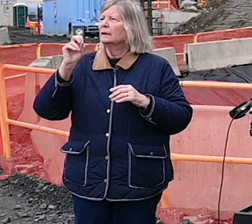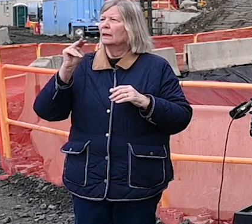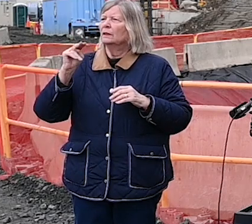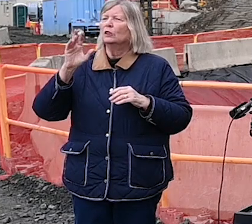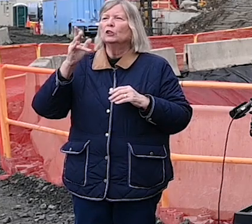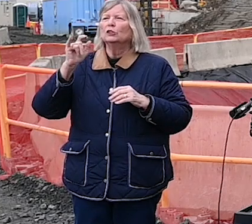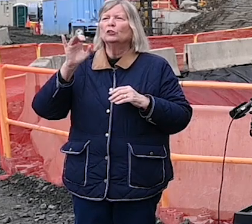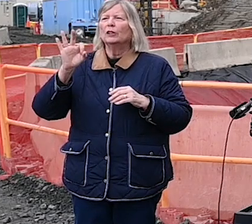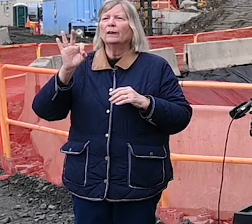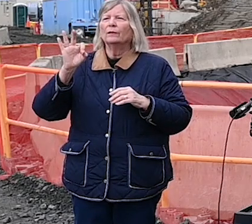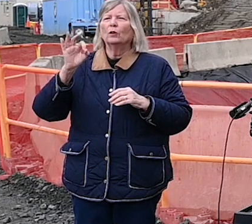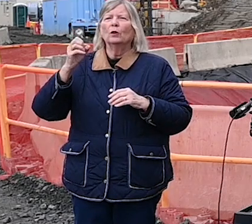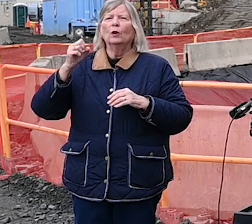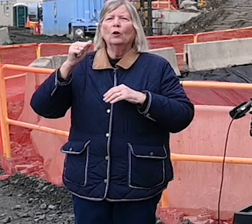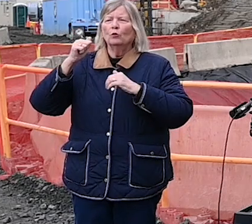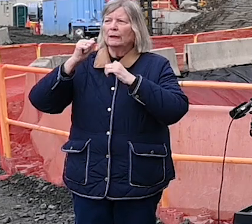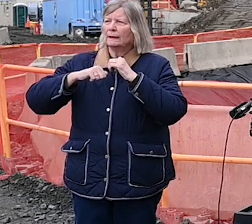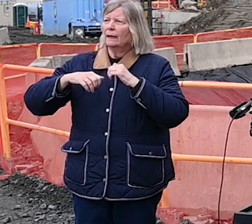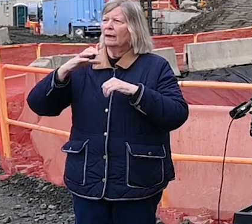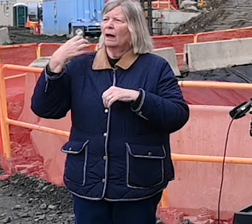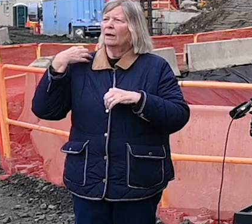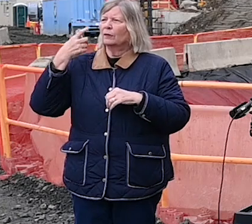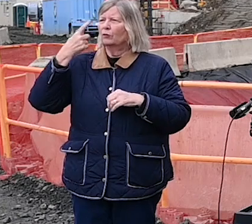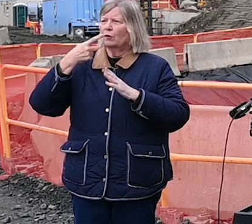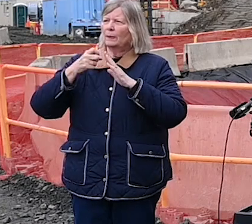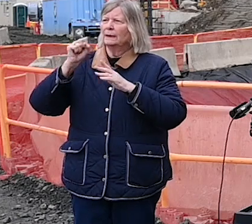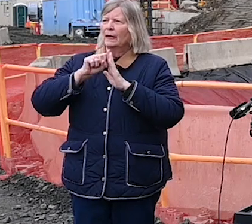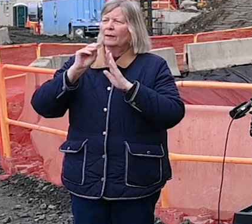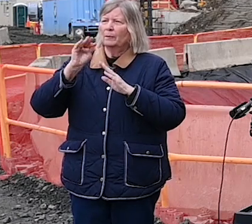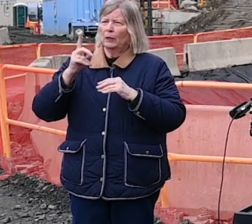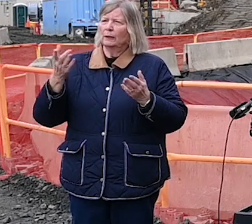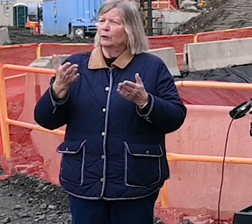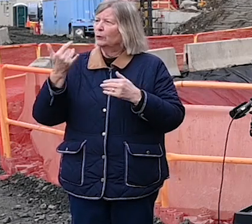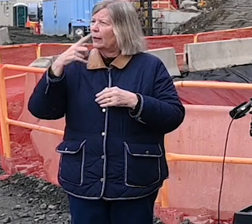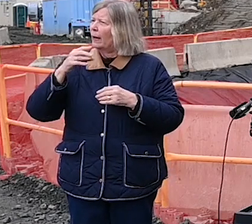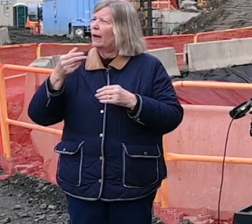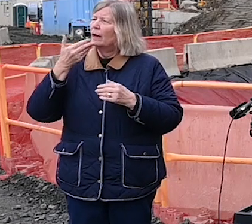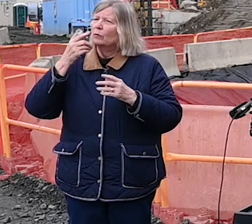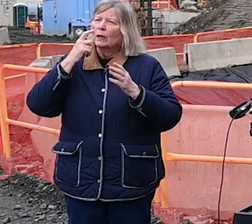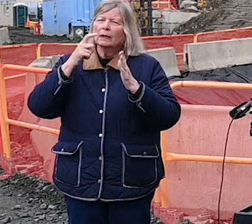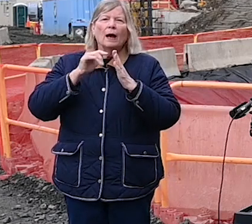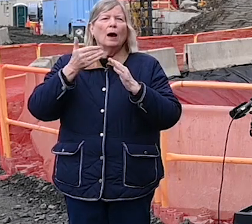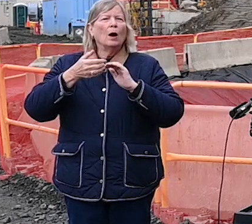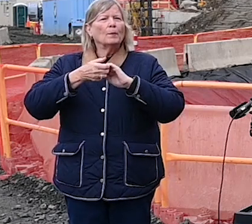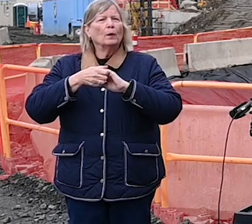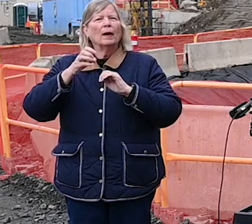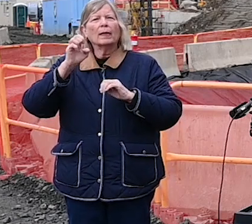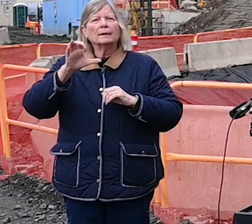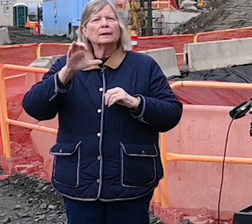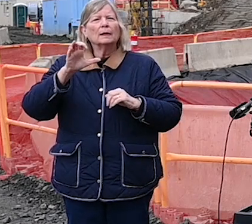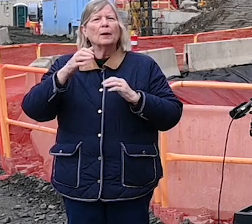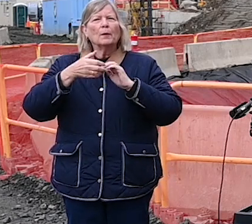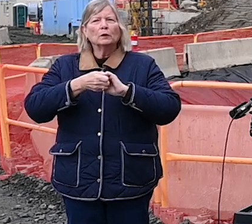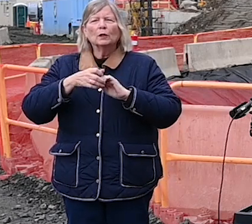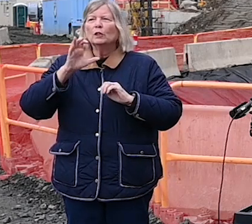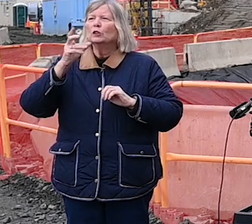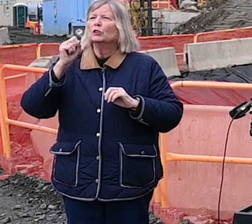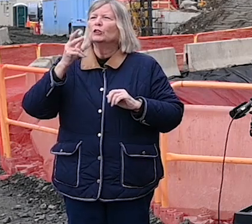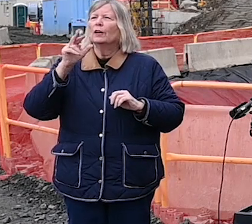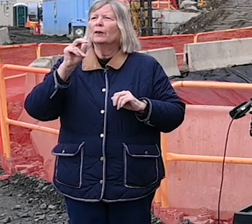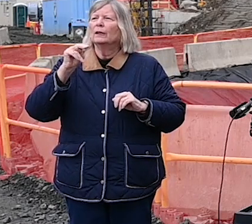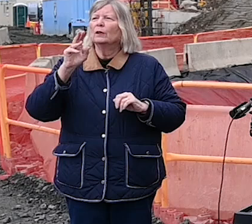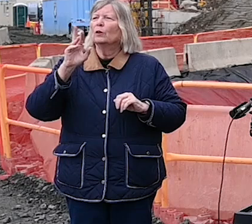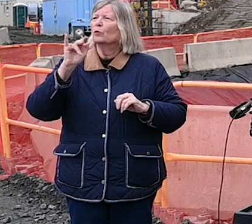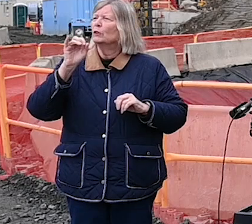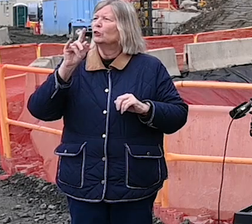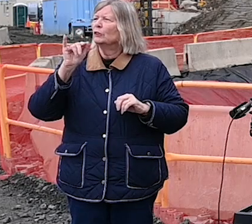the State of Maryland, is here with us today. I'd also like to recognize our partners at Ellicott City Partnership, Sharon Christensen and Julia